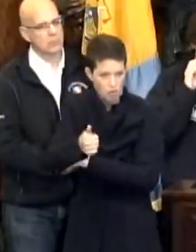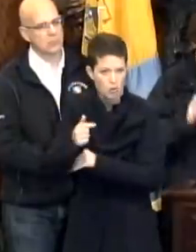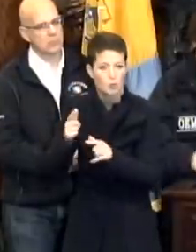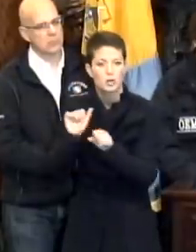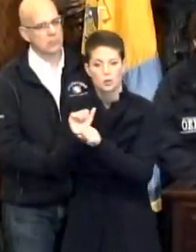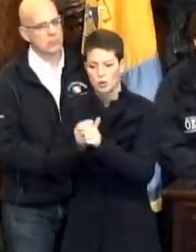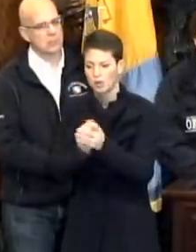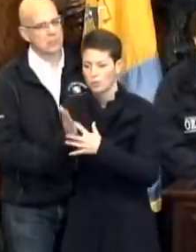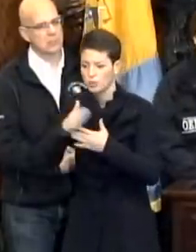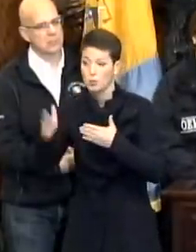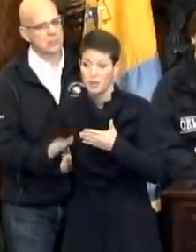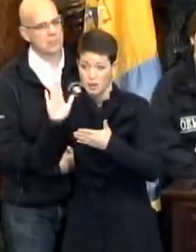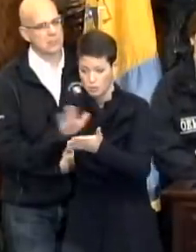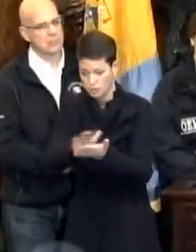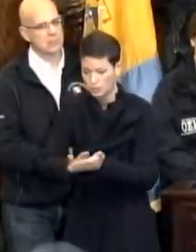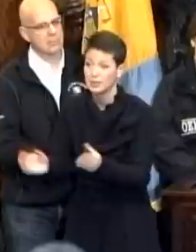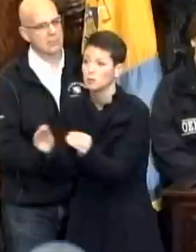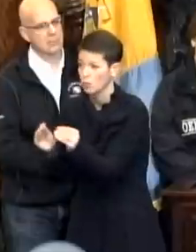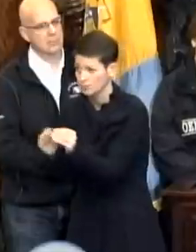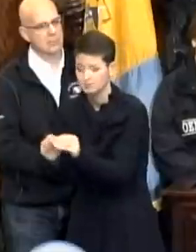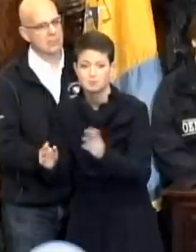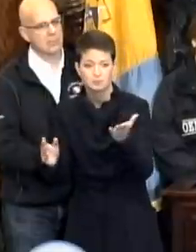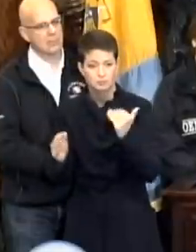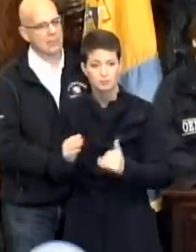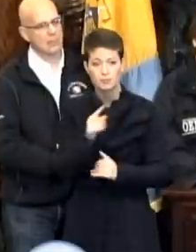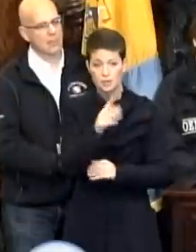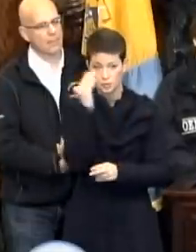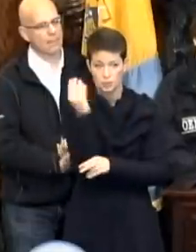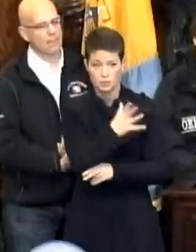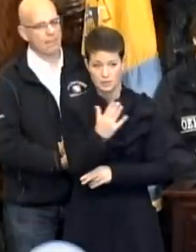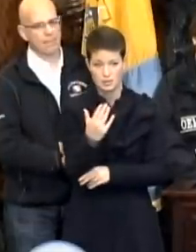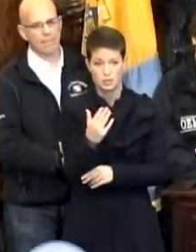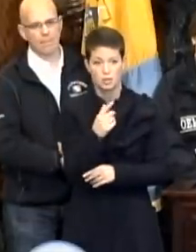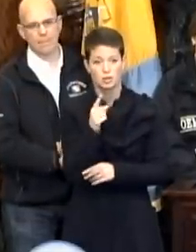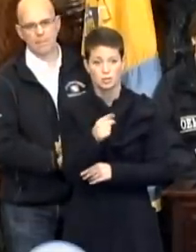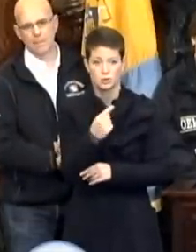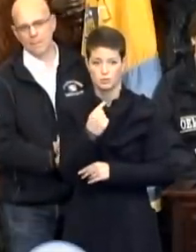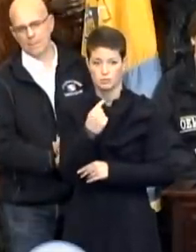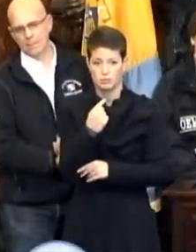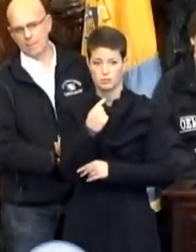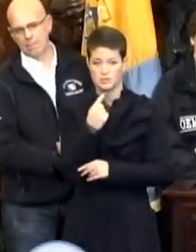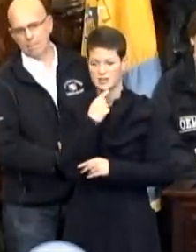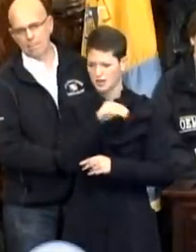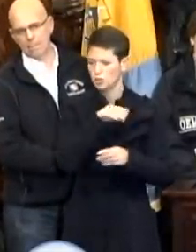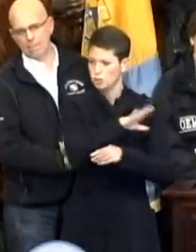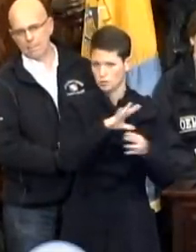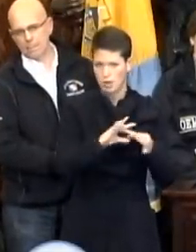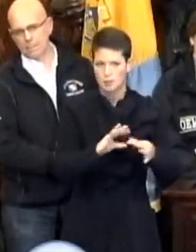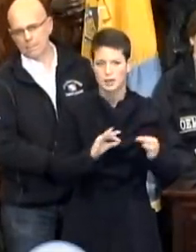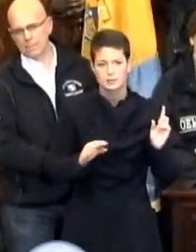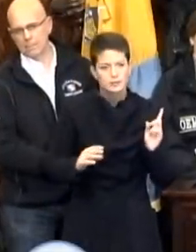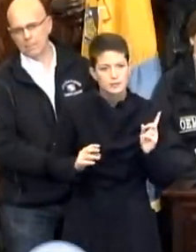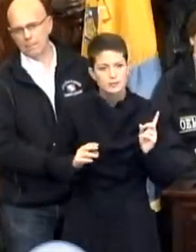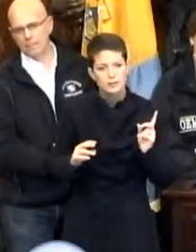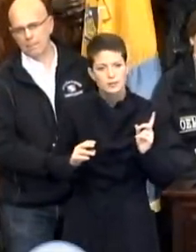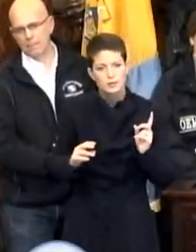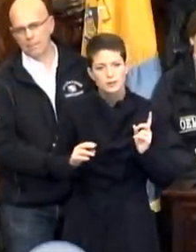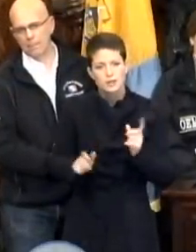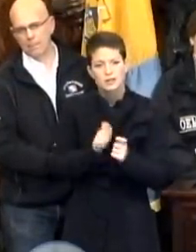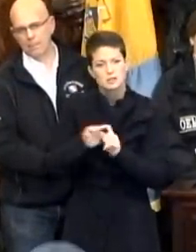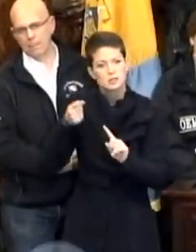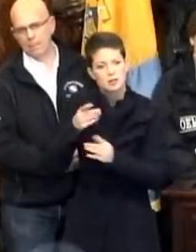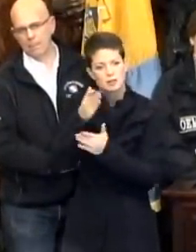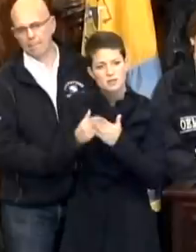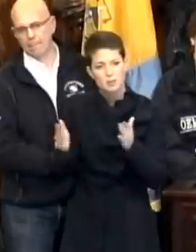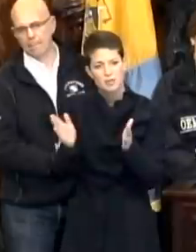working throughout the weekend. And you had mentioned earlier in the week, and you alluded to it in your comments, that particularly in some of